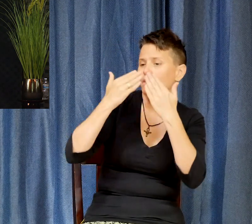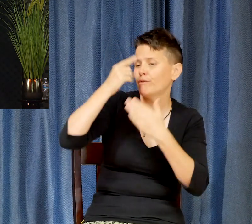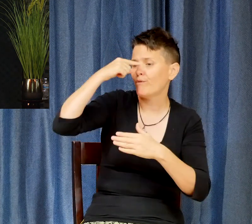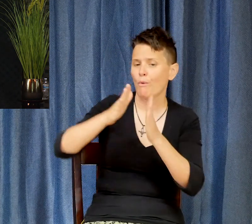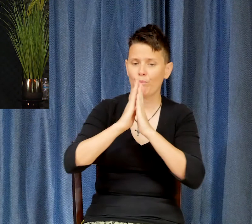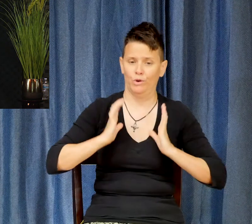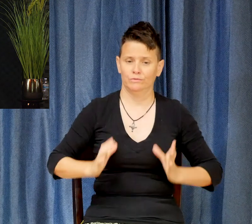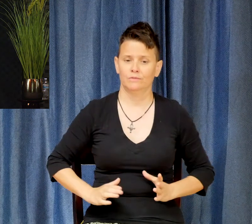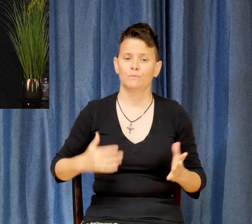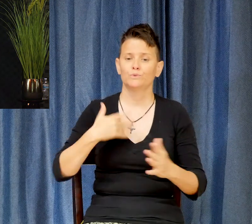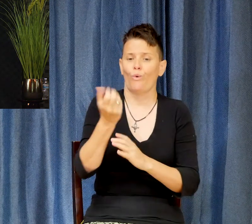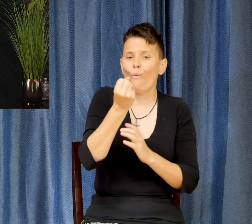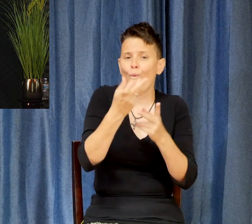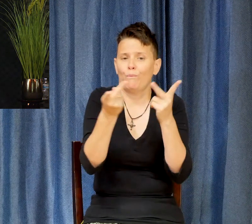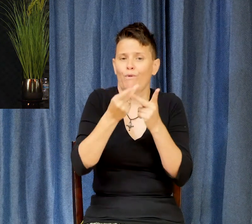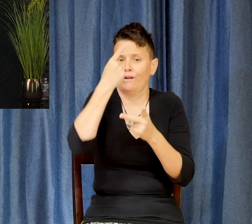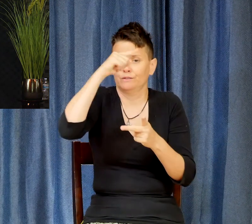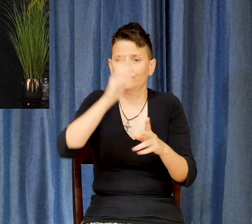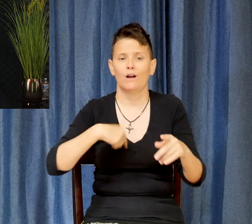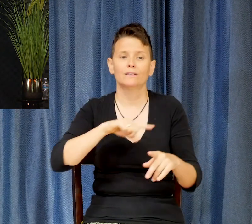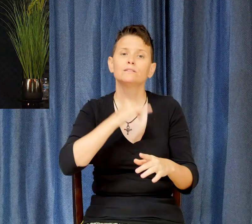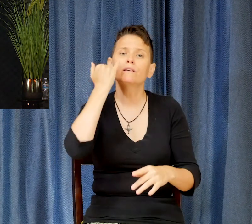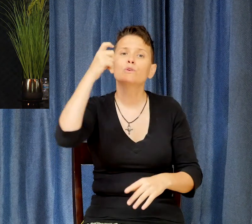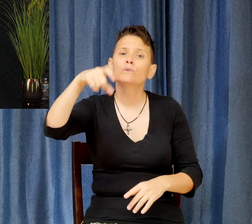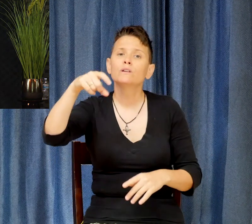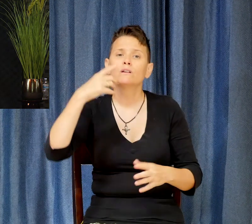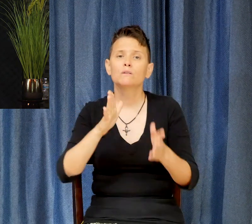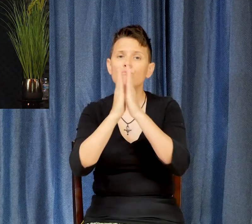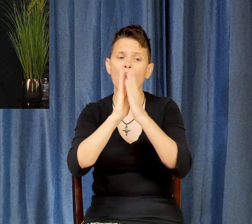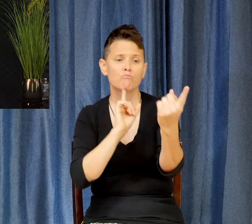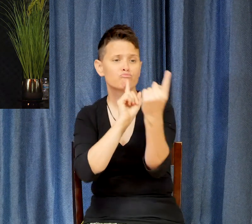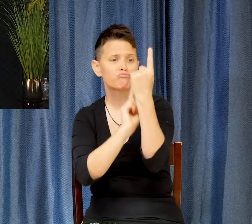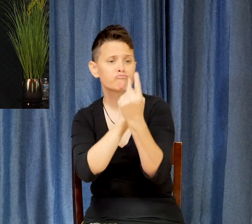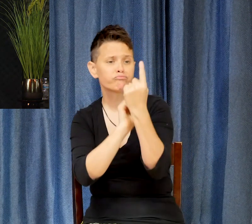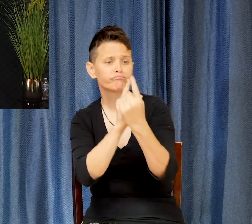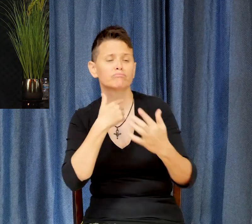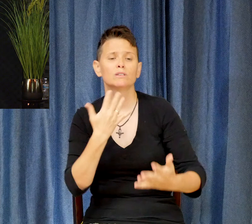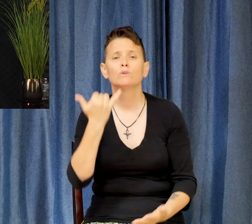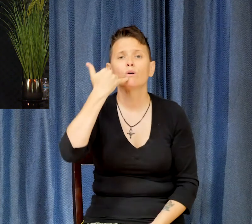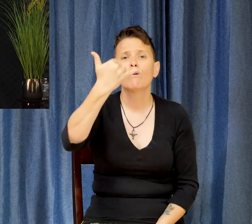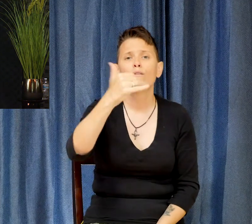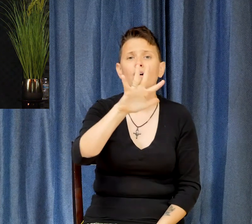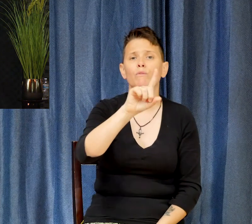today. To receive one-on-one prayer following today's service, please call